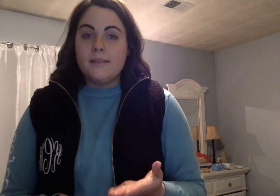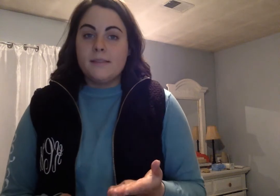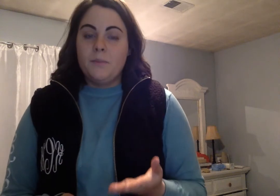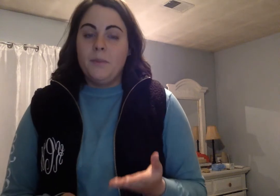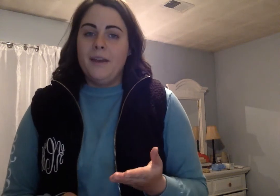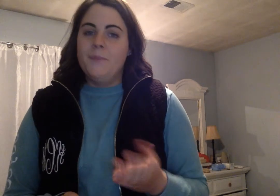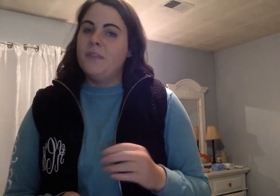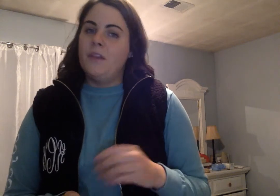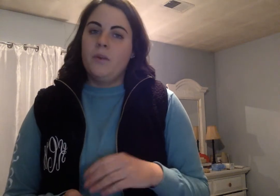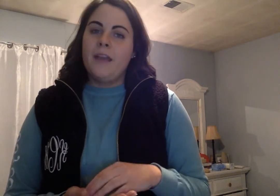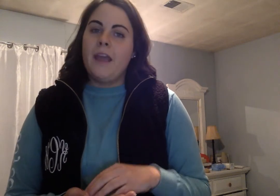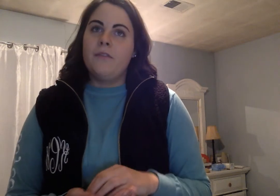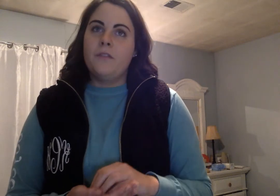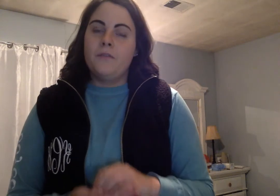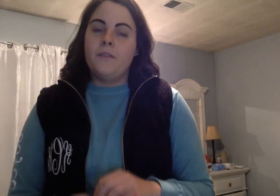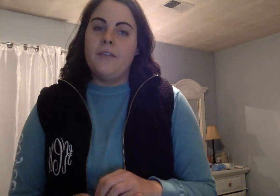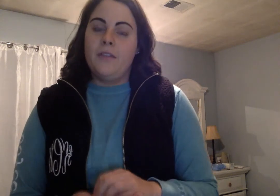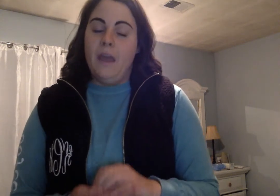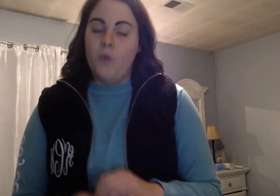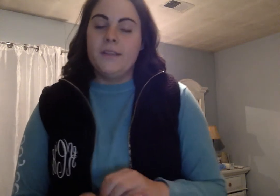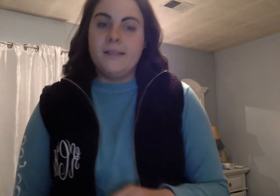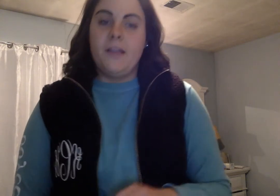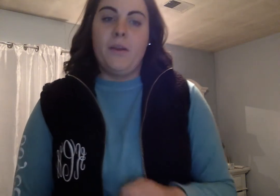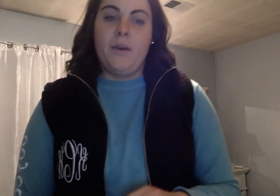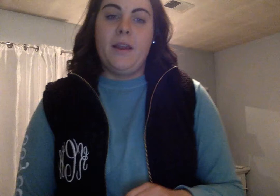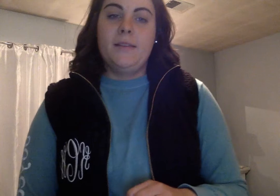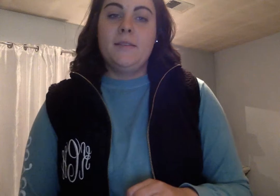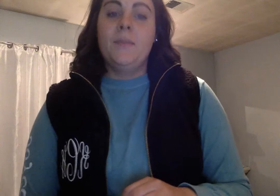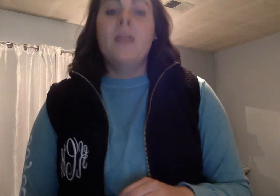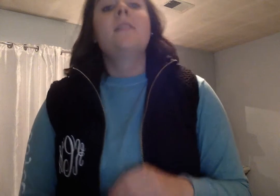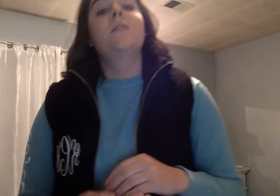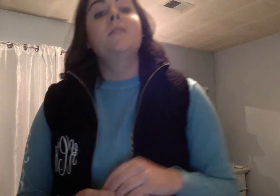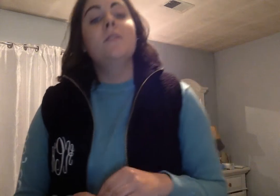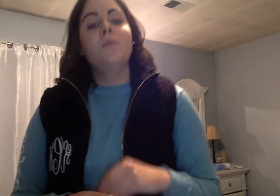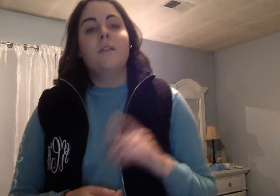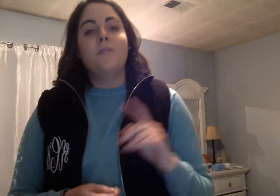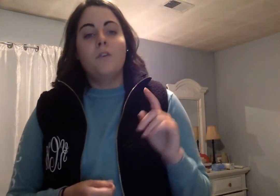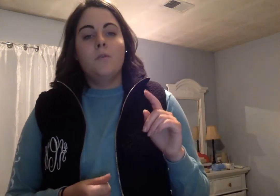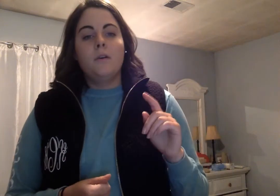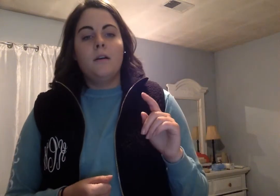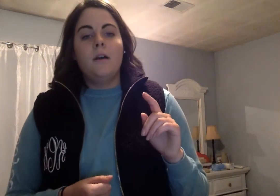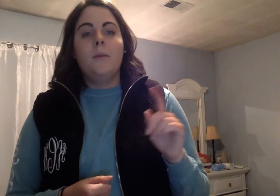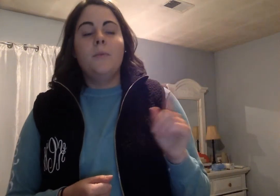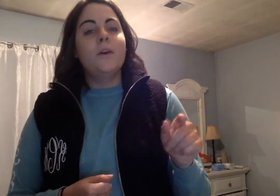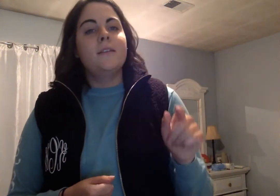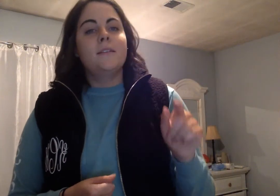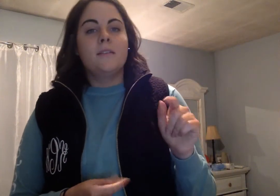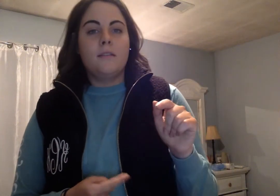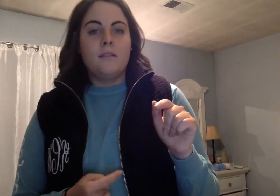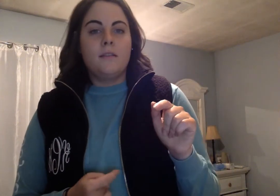moist, but it wouldn't have the flavor that only searing brings. So whenever you put